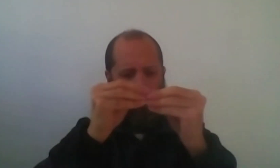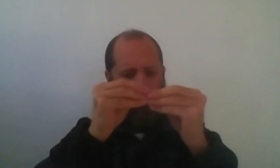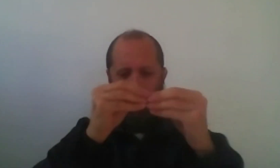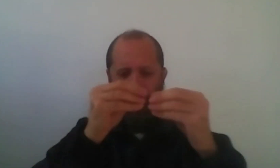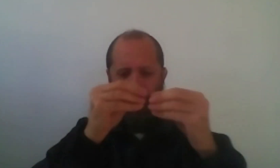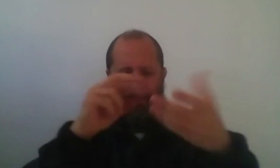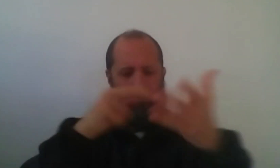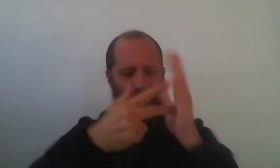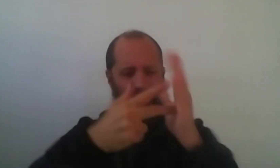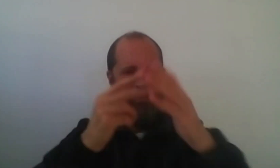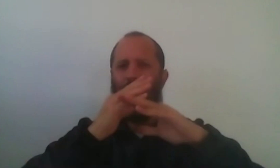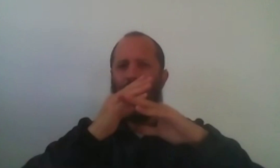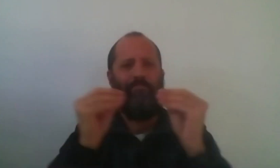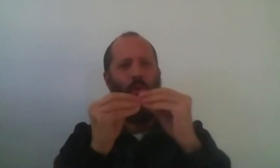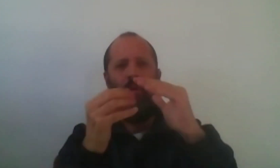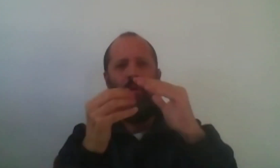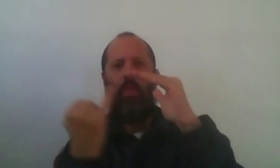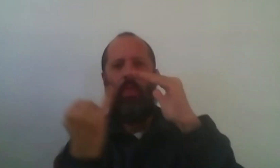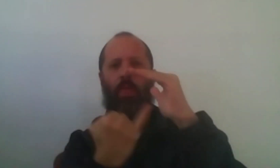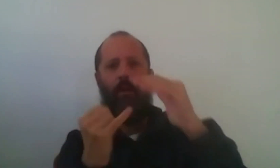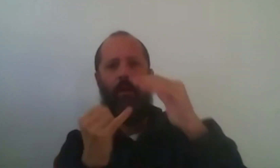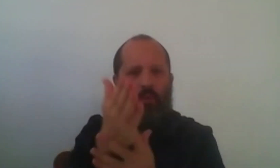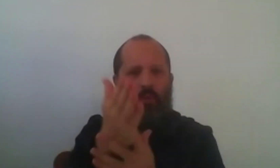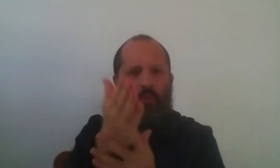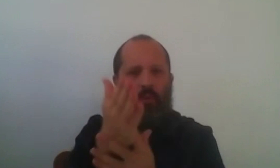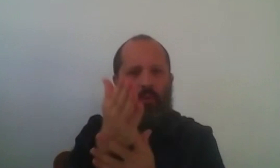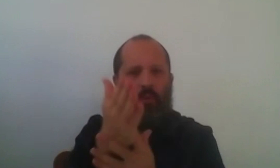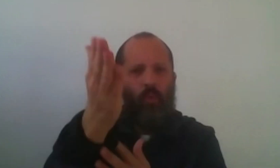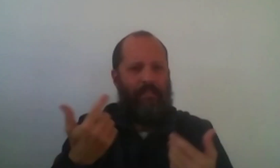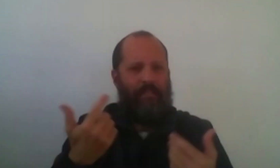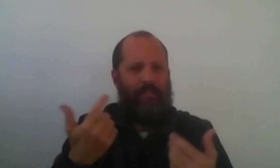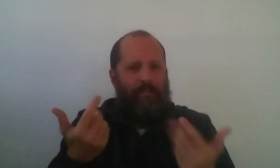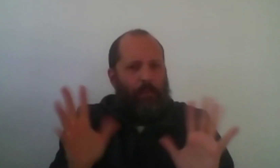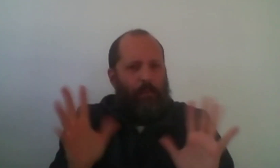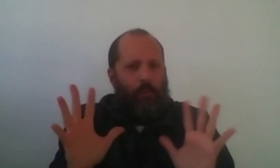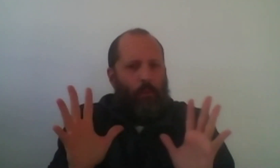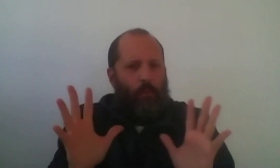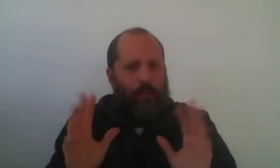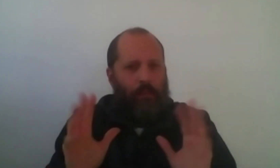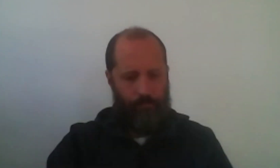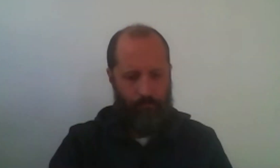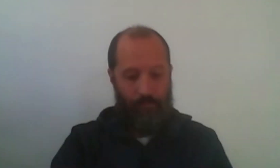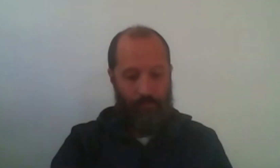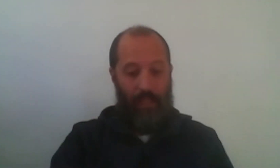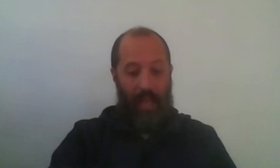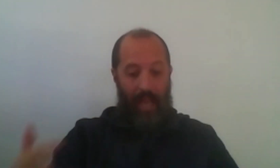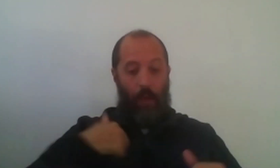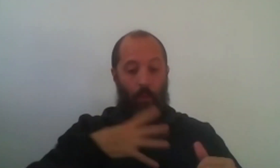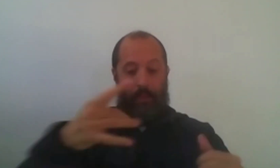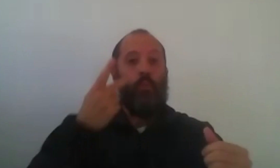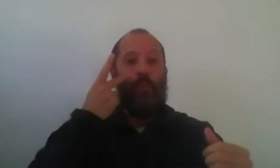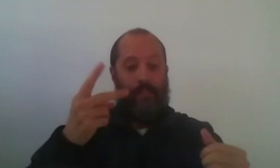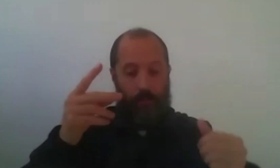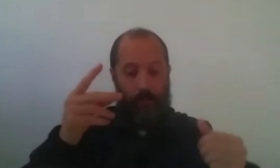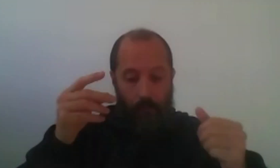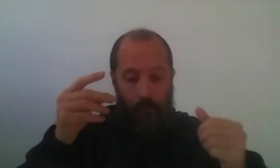isolation. And I just can't even imagine that. They're talking about implementation of the Disability Act by